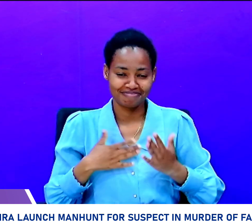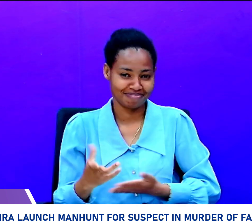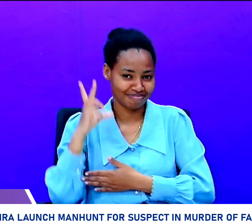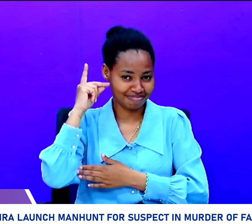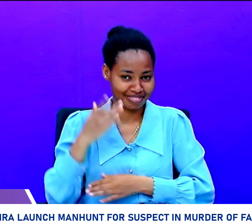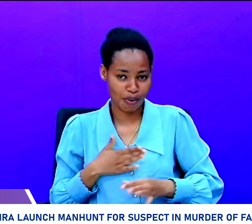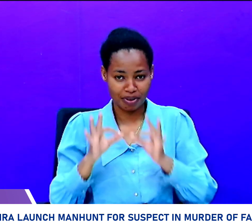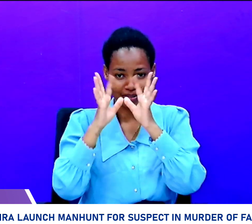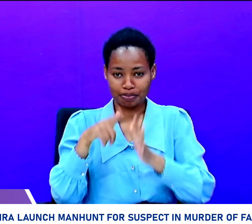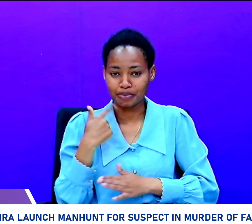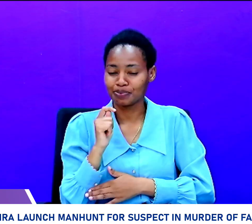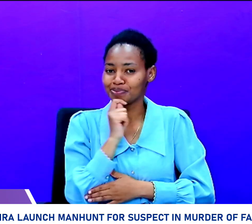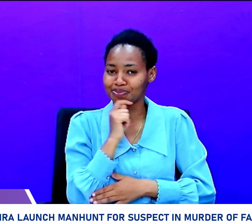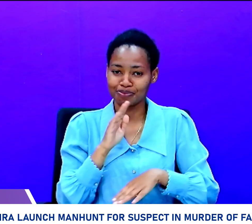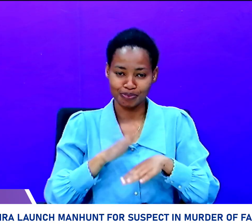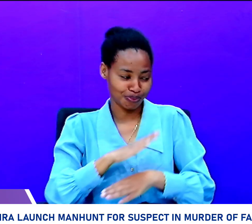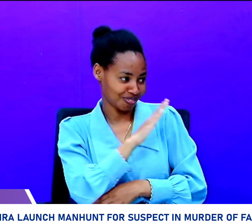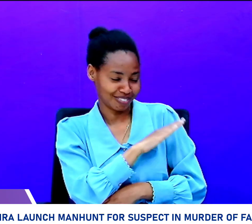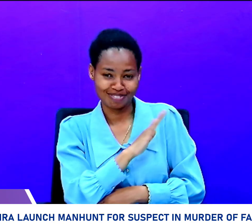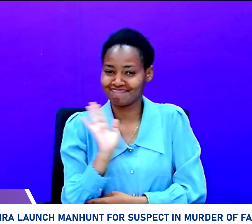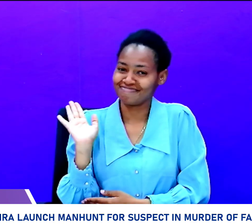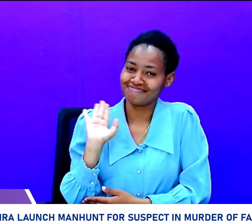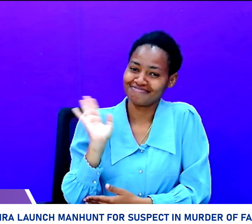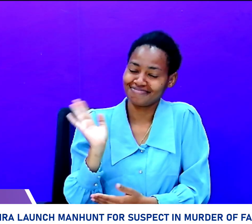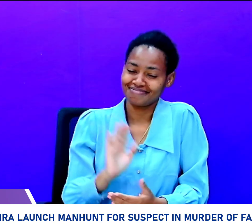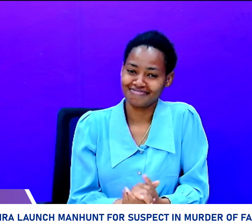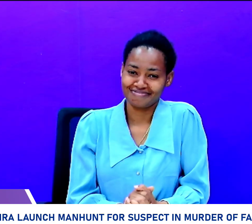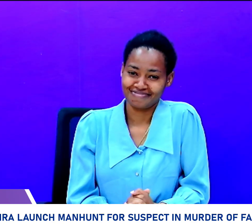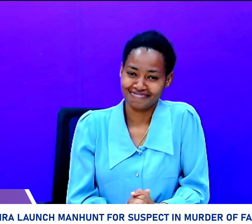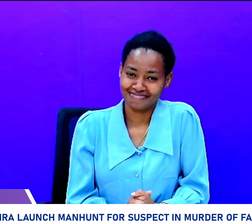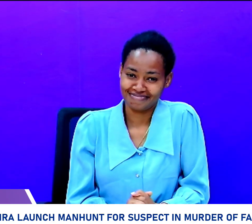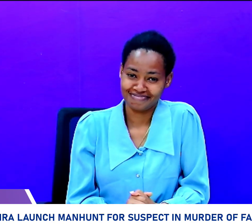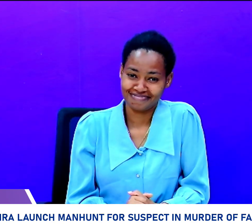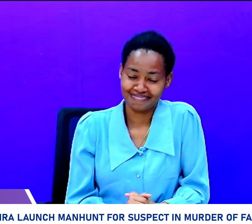me, Catherine Govi, in my sign language interpreter, doing the voicing, Tobias Omondi. Good evening.